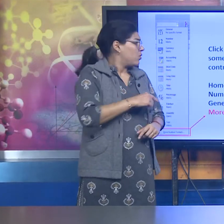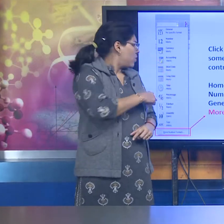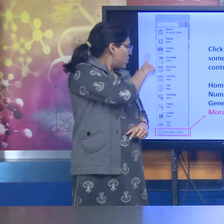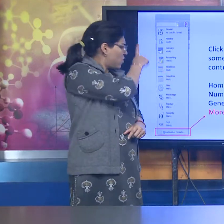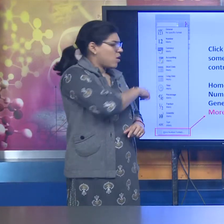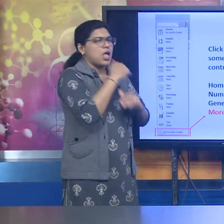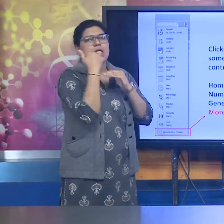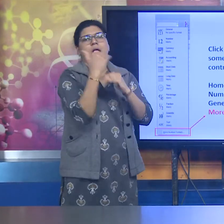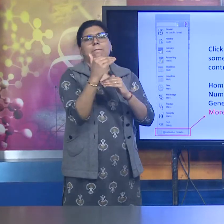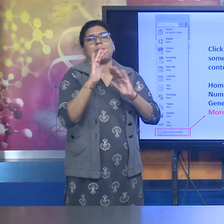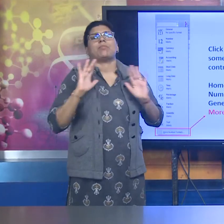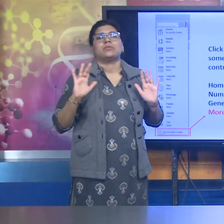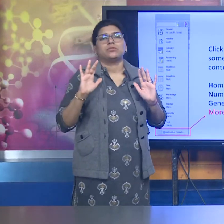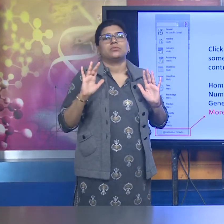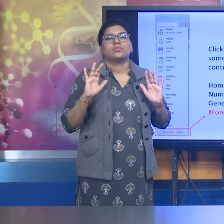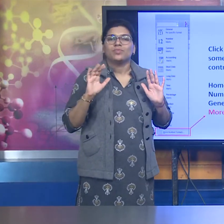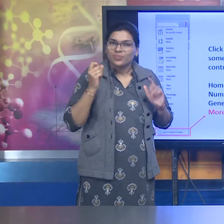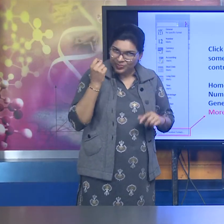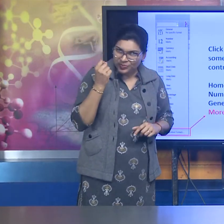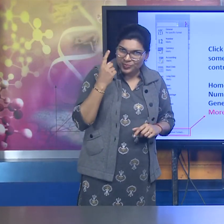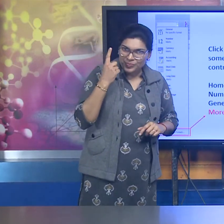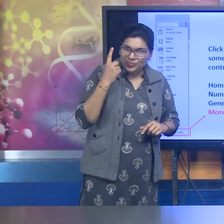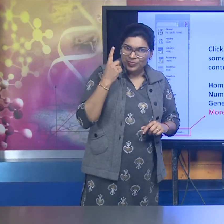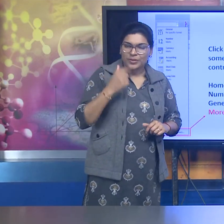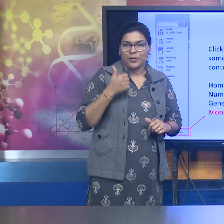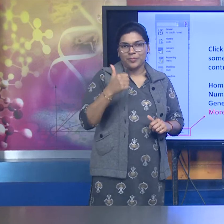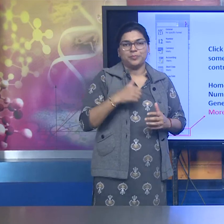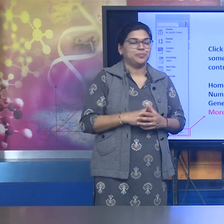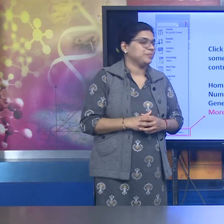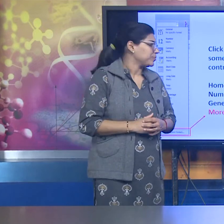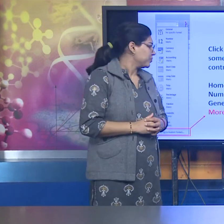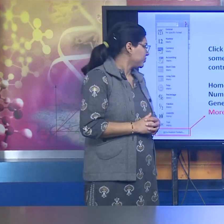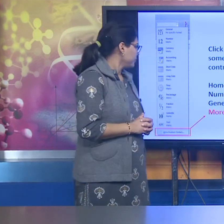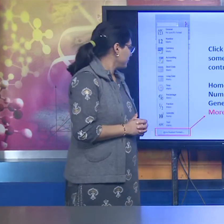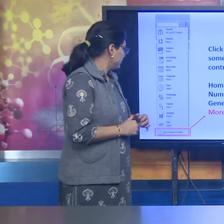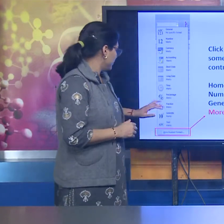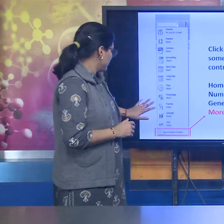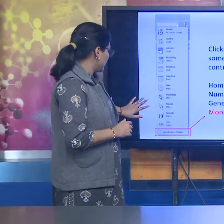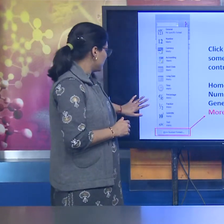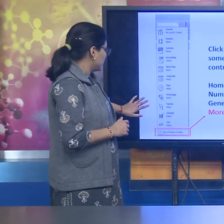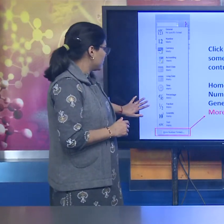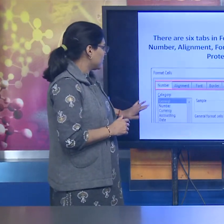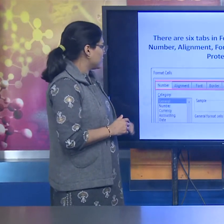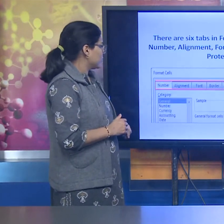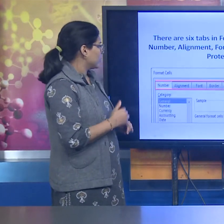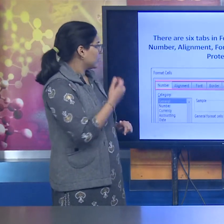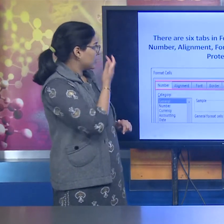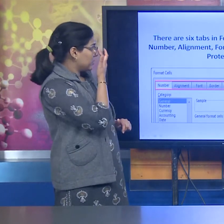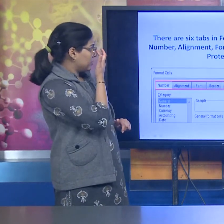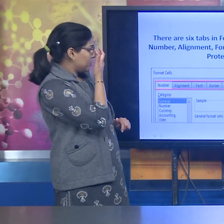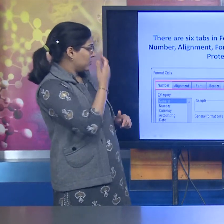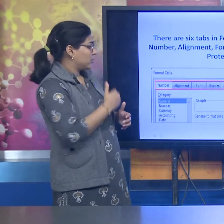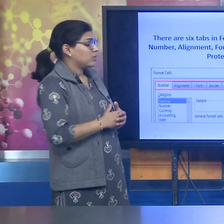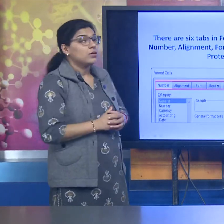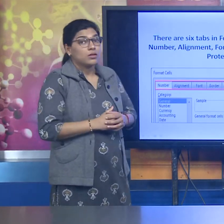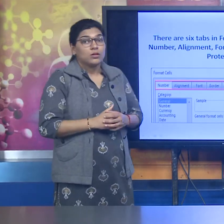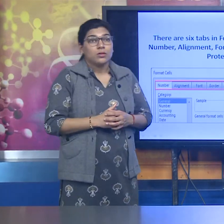You will get more and more options. It is limited, but in it there are so many options available.